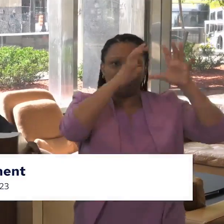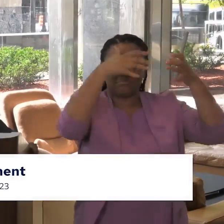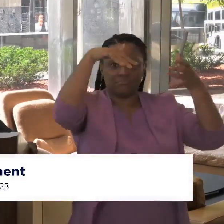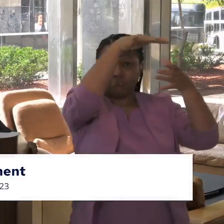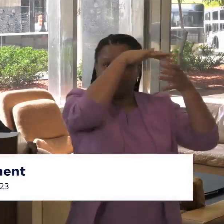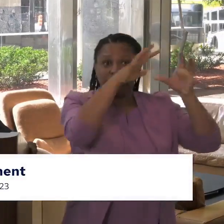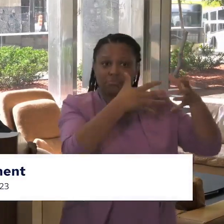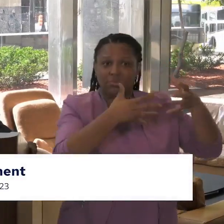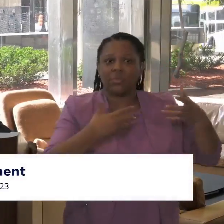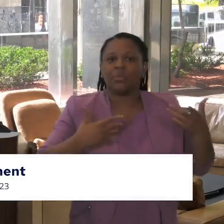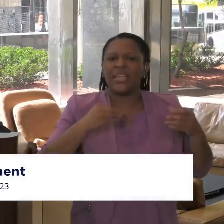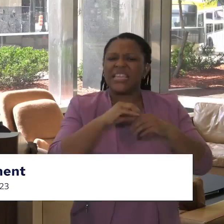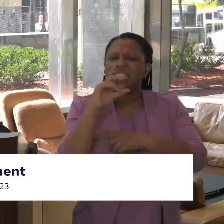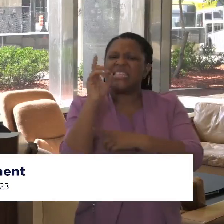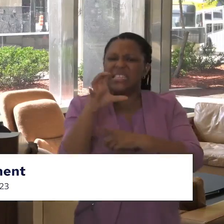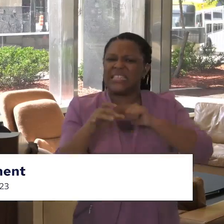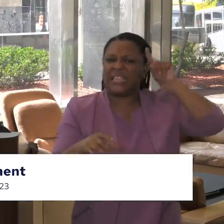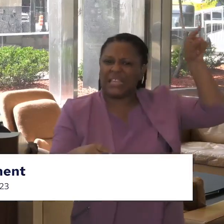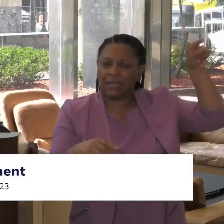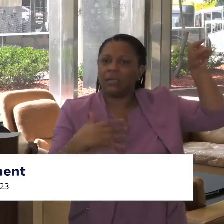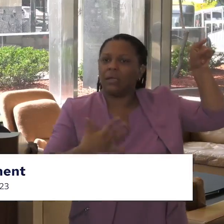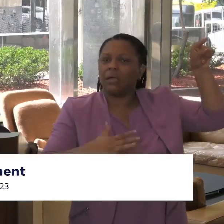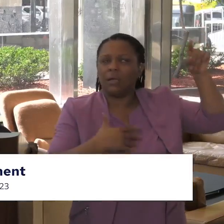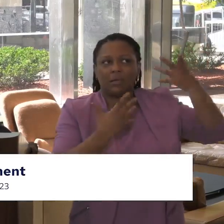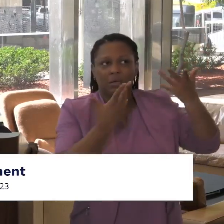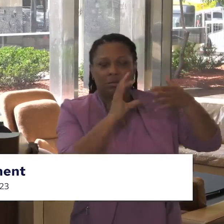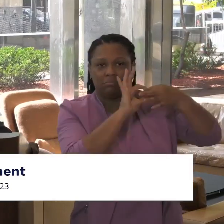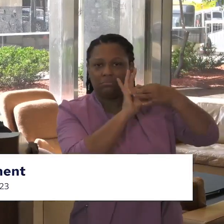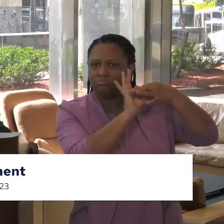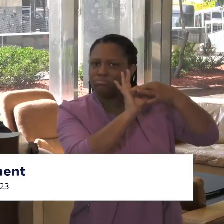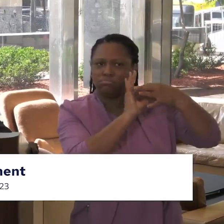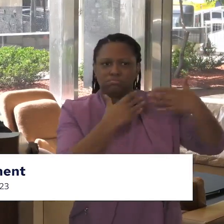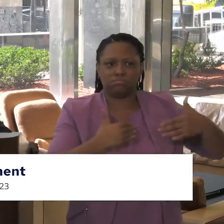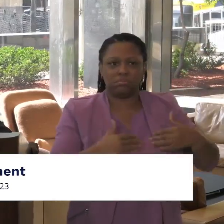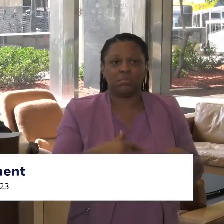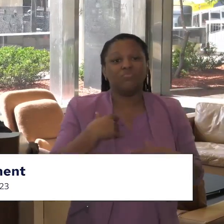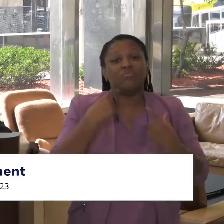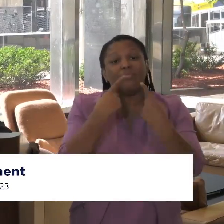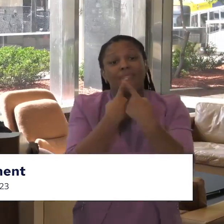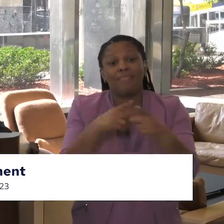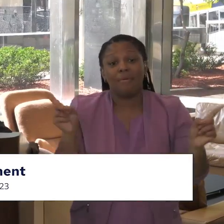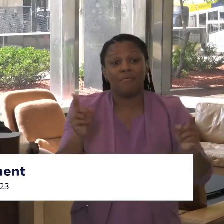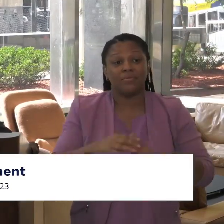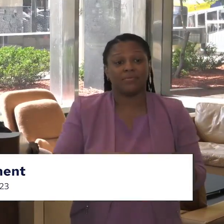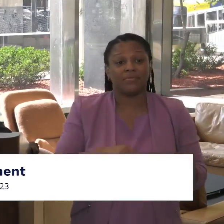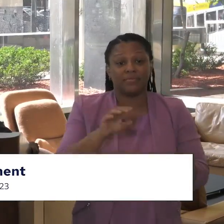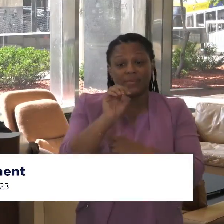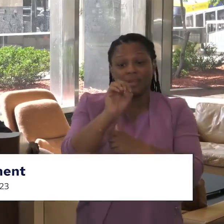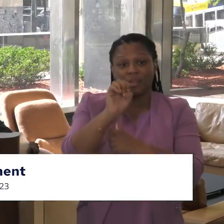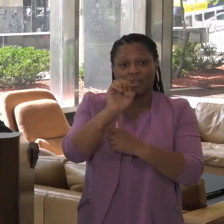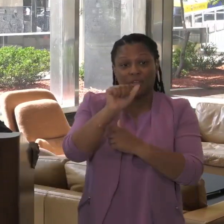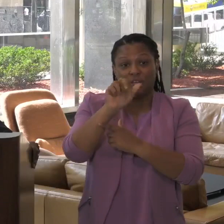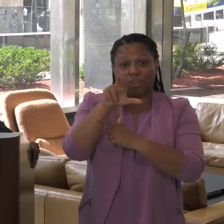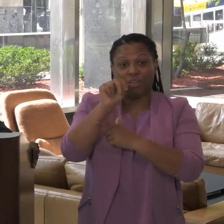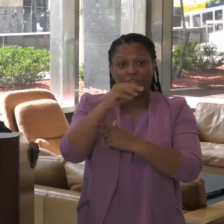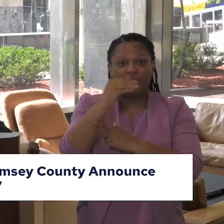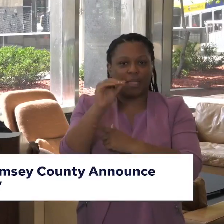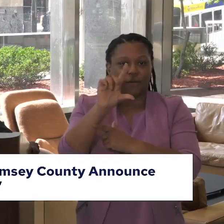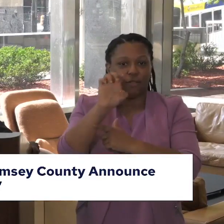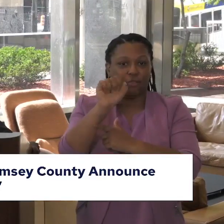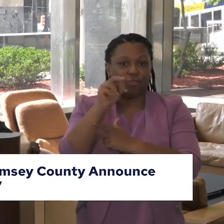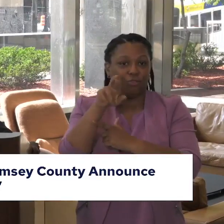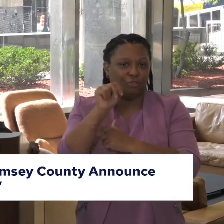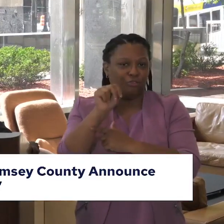very pleased that we're here to announce our Earn and Learn partnership, through which, and you'll be hearing a lot